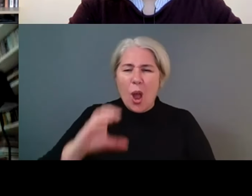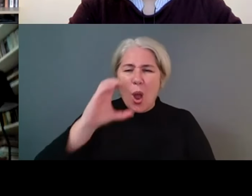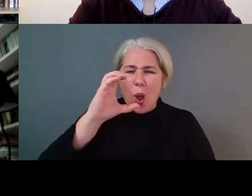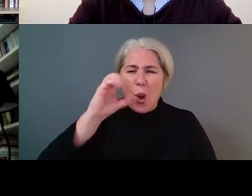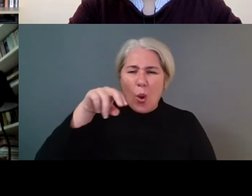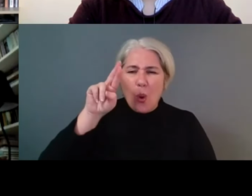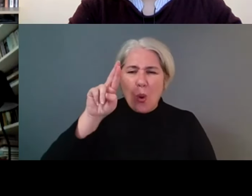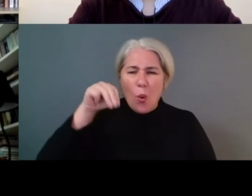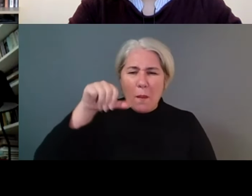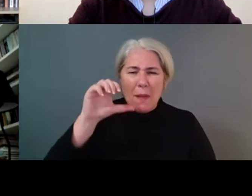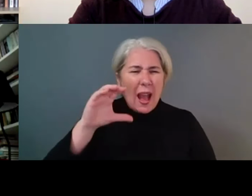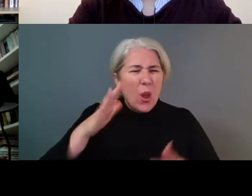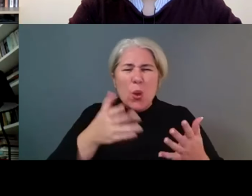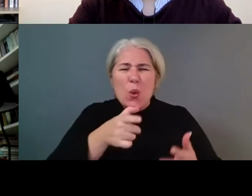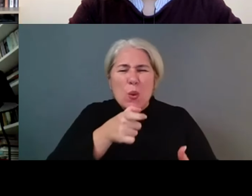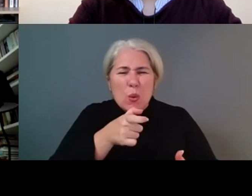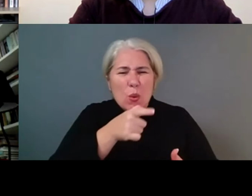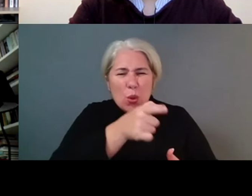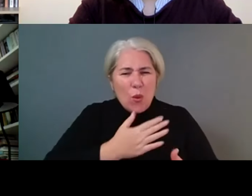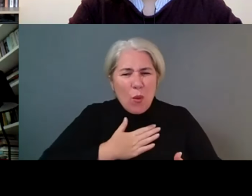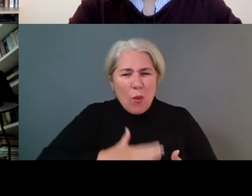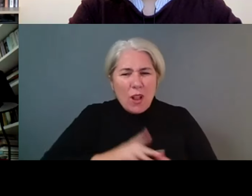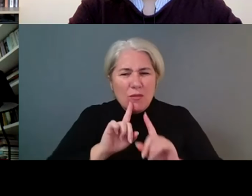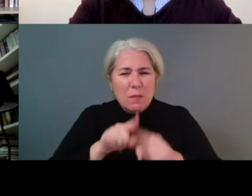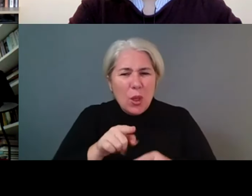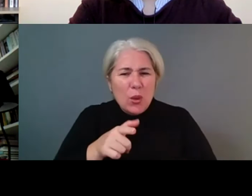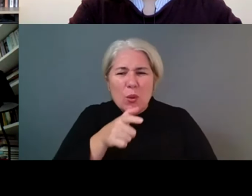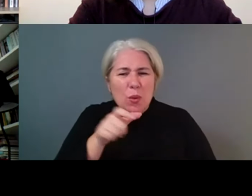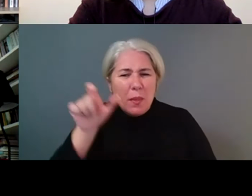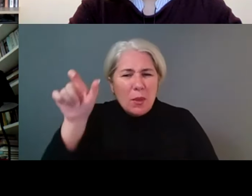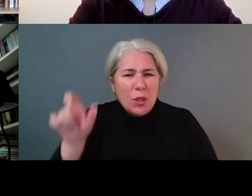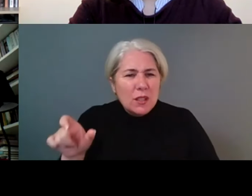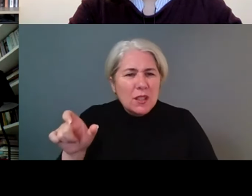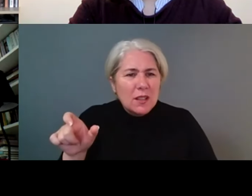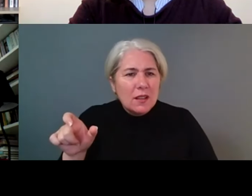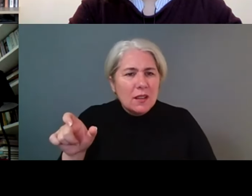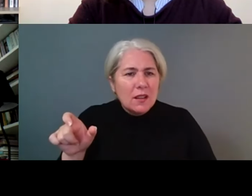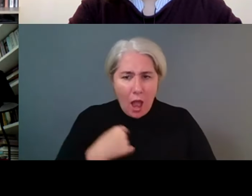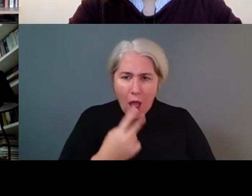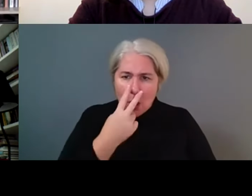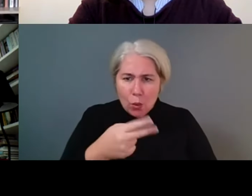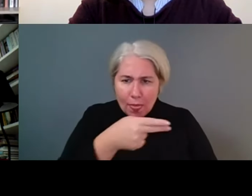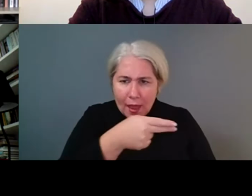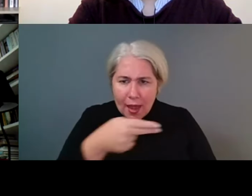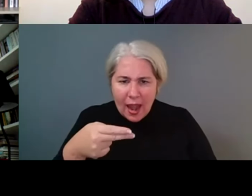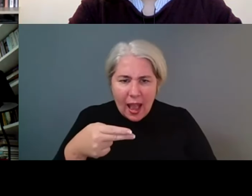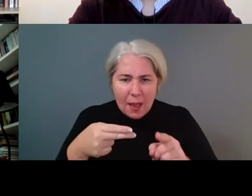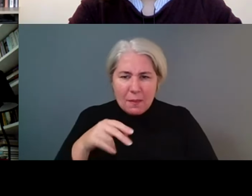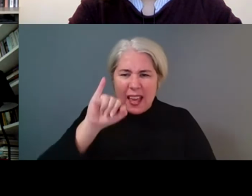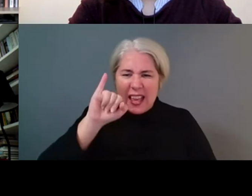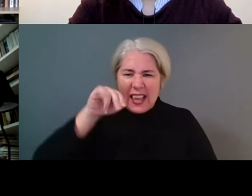to speak? Sorry, I didn't catch that. I think name is Intel